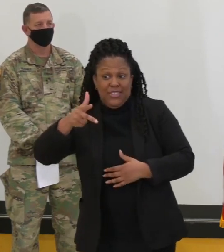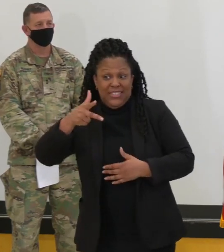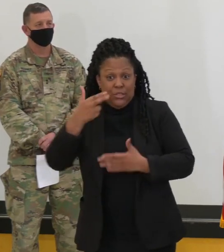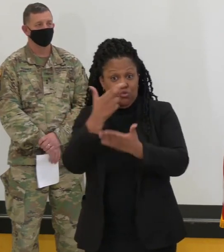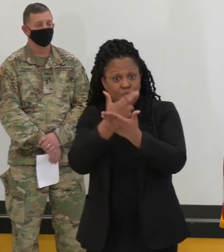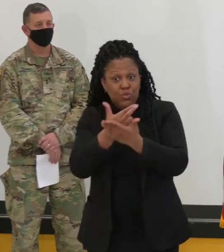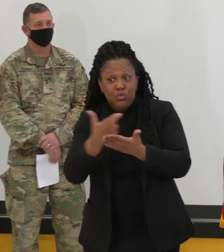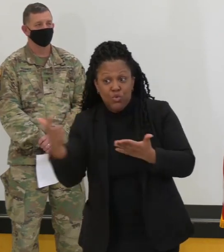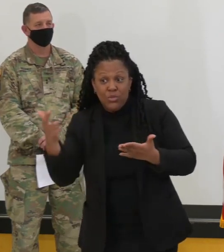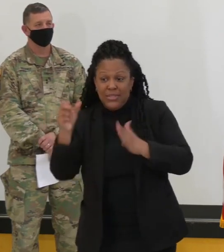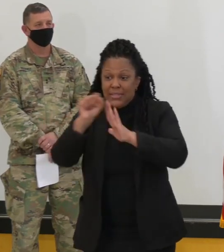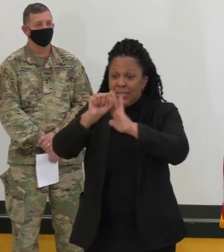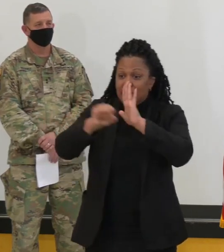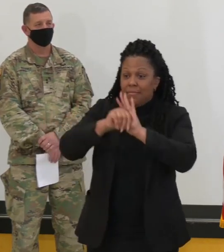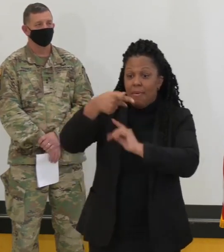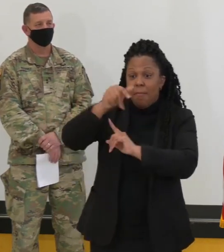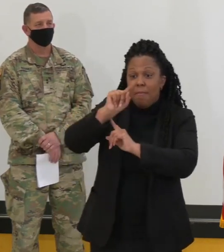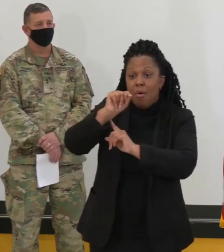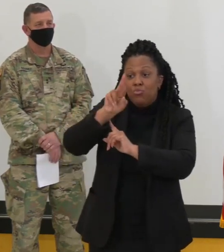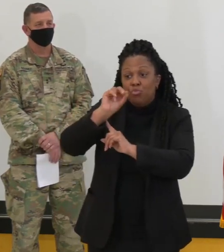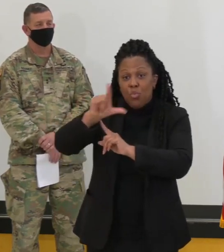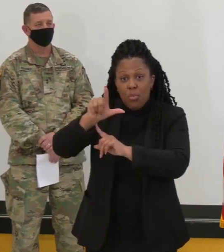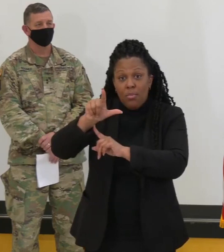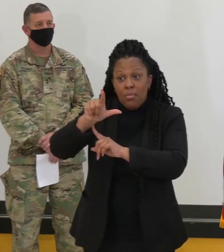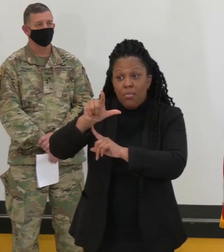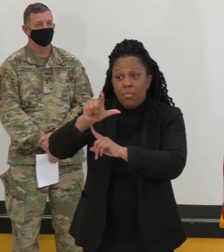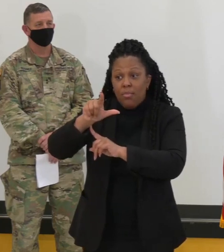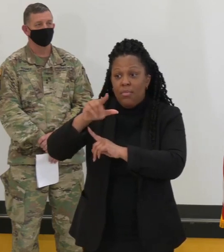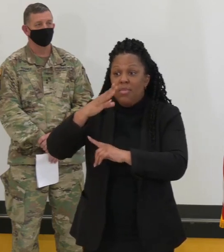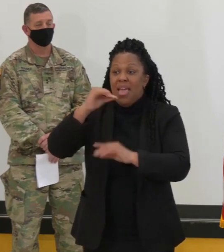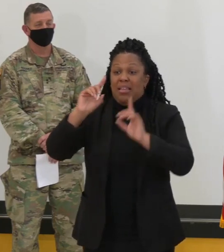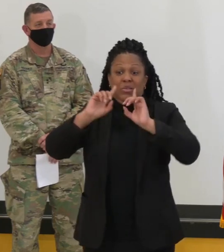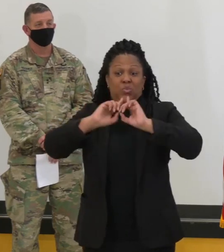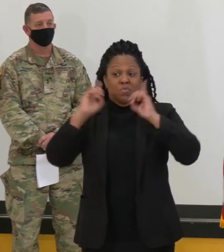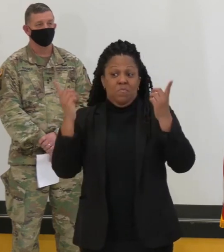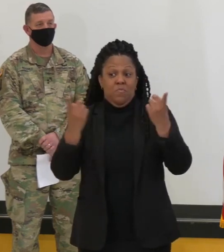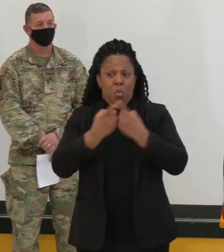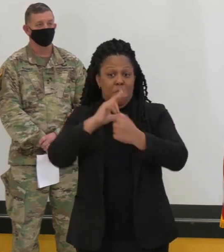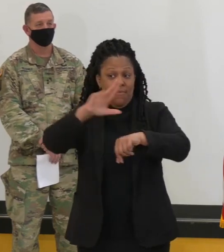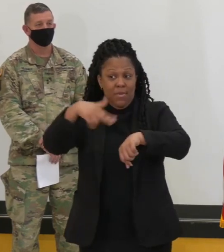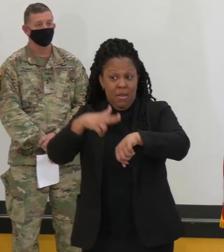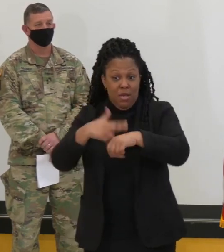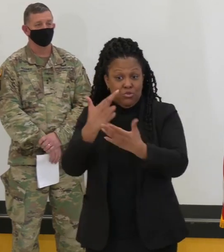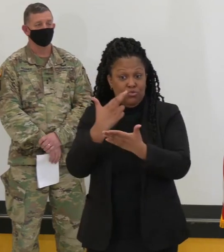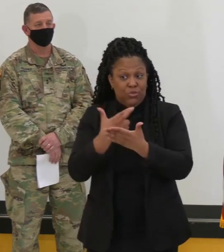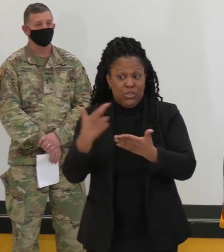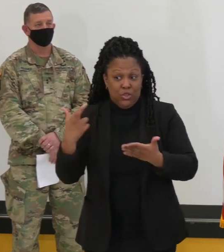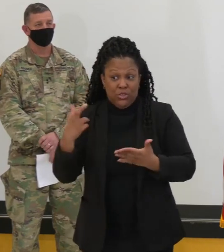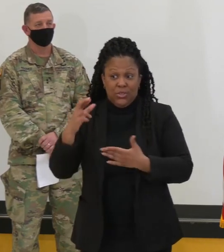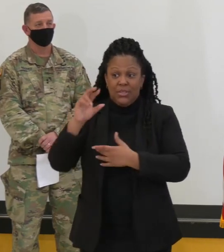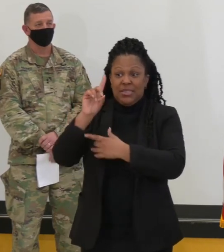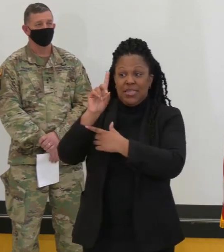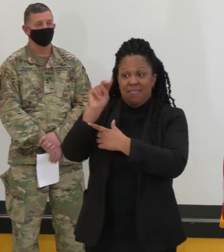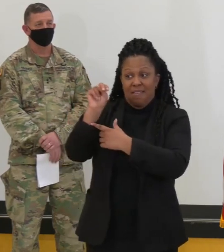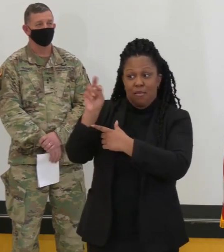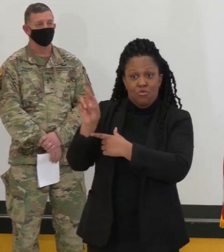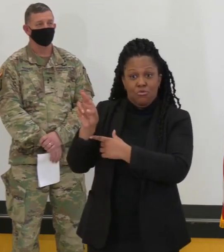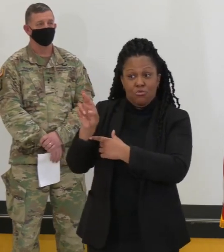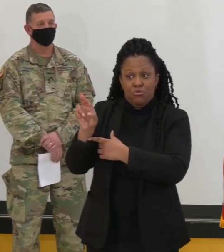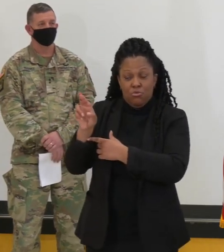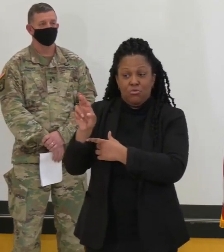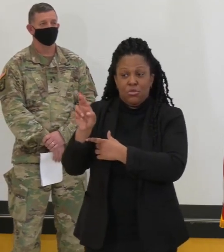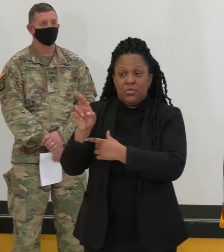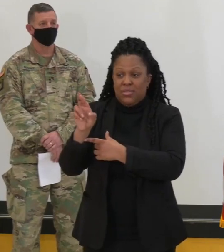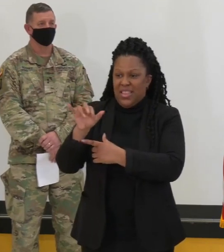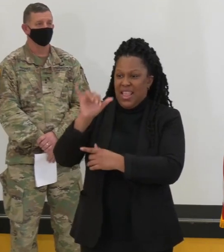Department of Natural Resources conservation officers. So while we still have troopers working across all of Minnesota, and